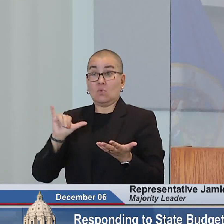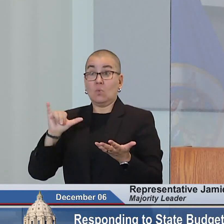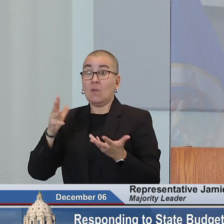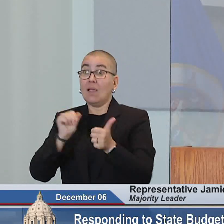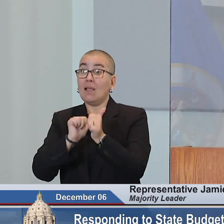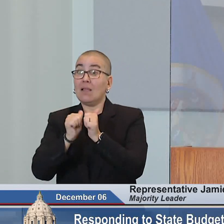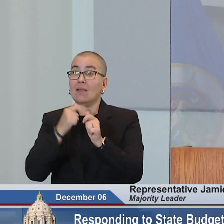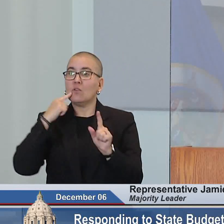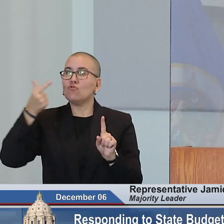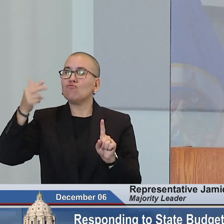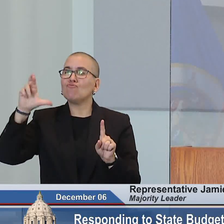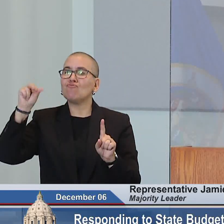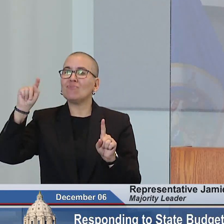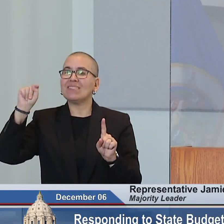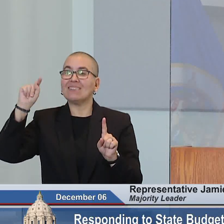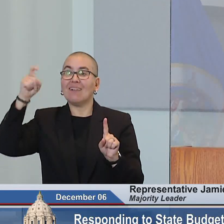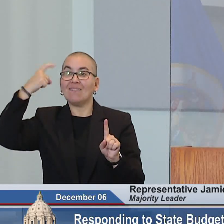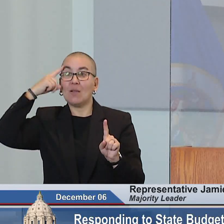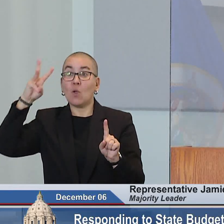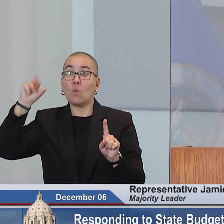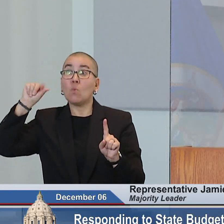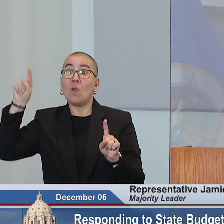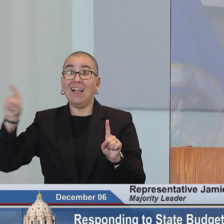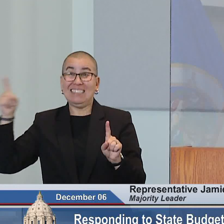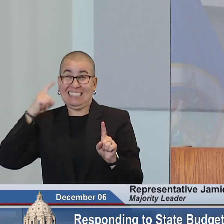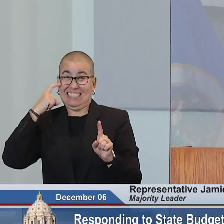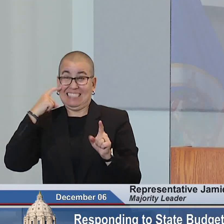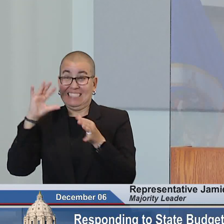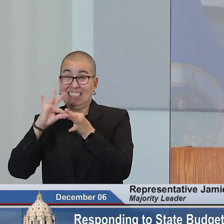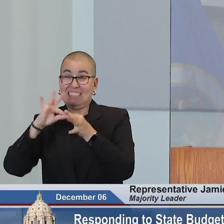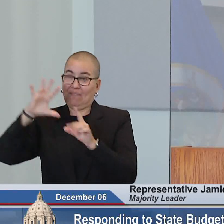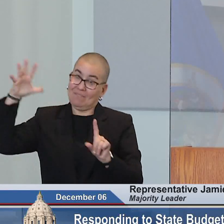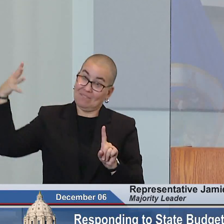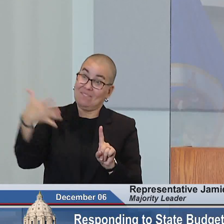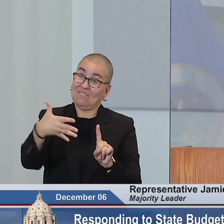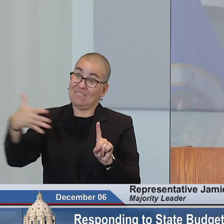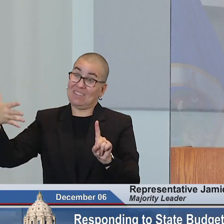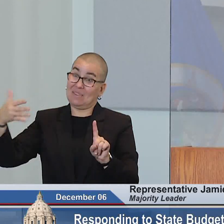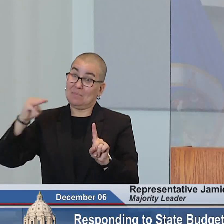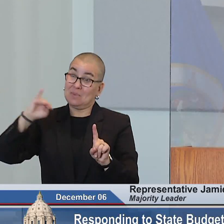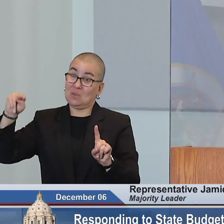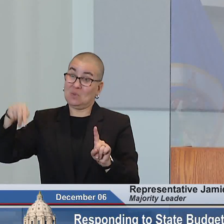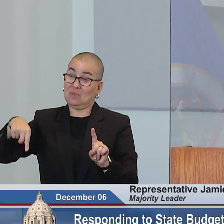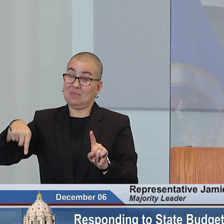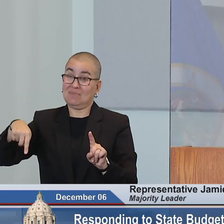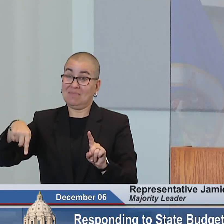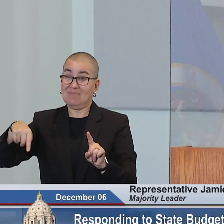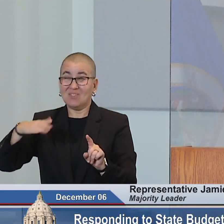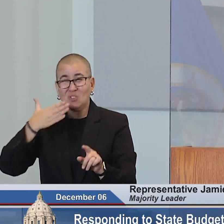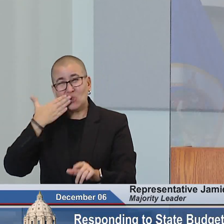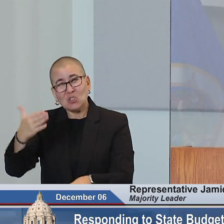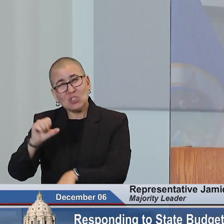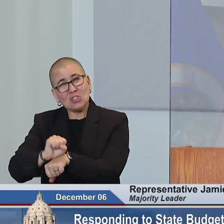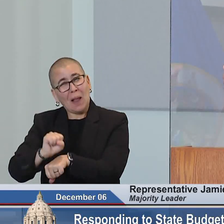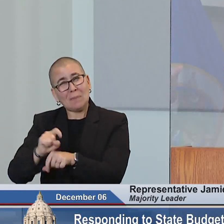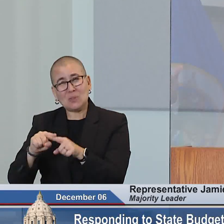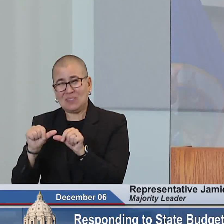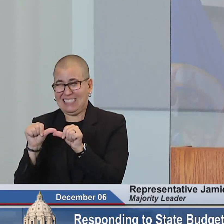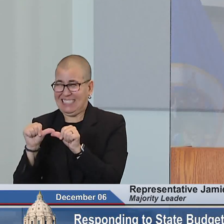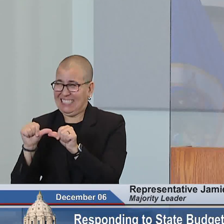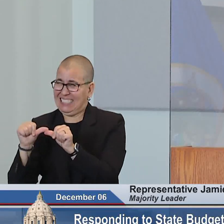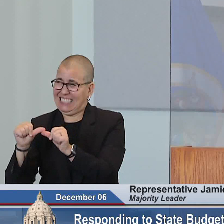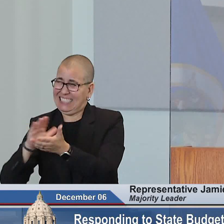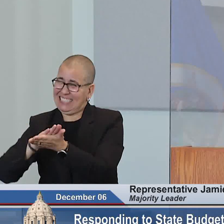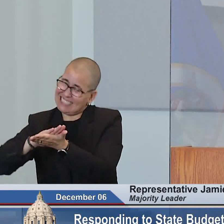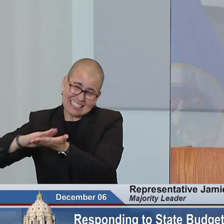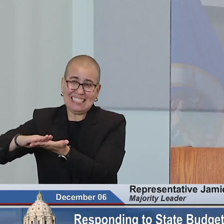Governor Walz is talking about the fifth most diverse economy, we have really great jobs in clean energy sector. But now every state in the